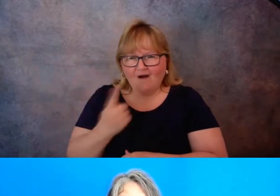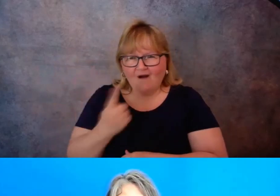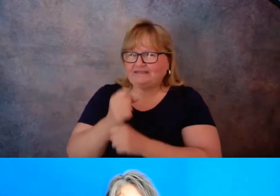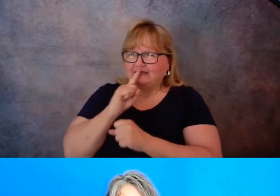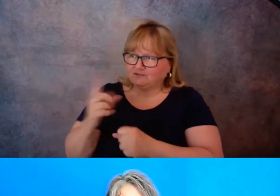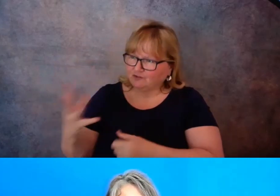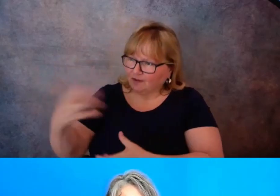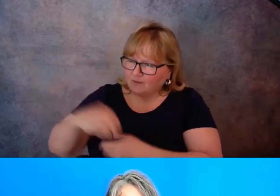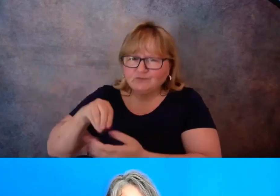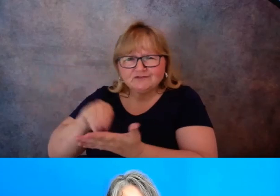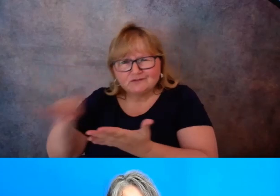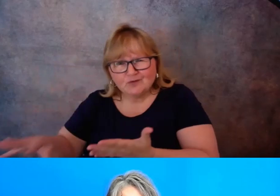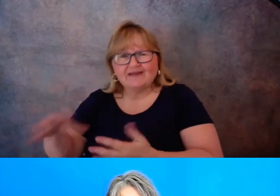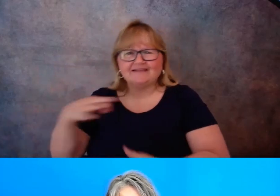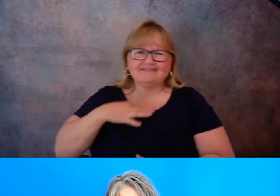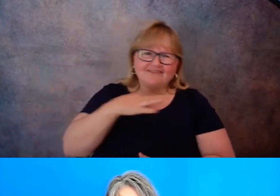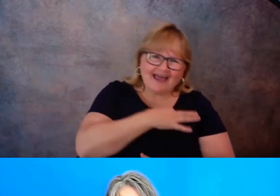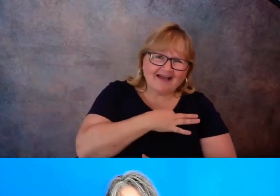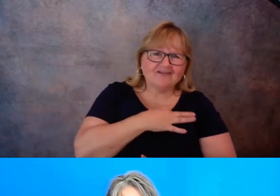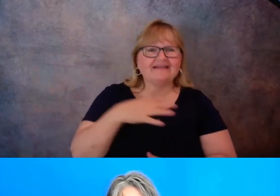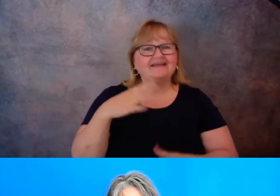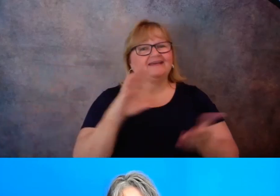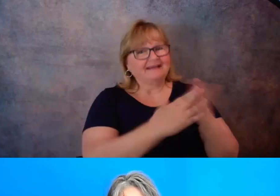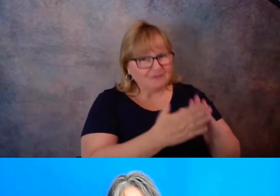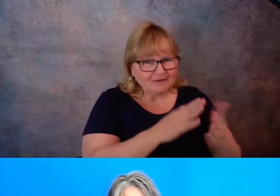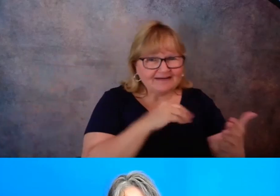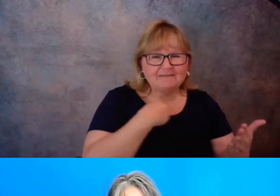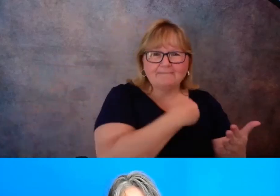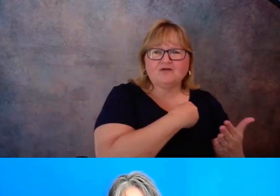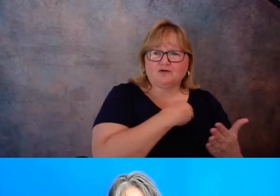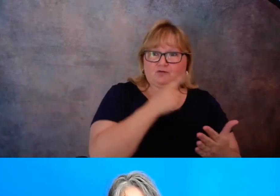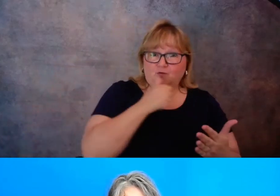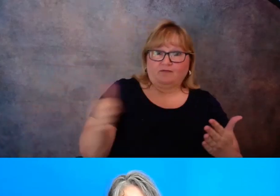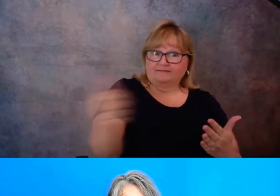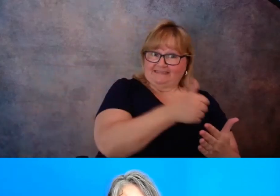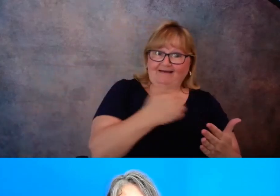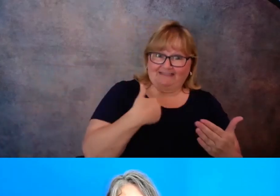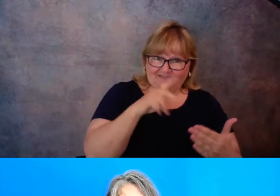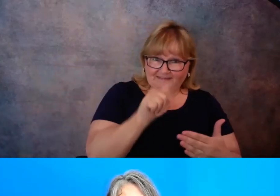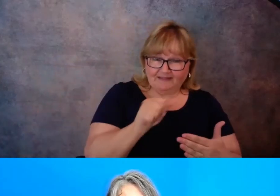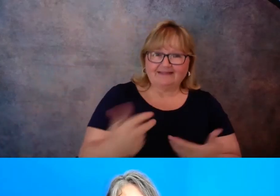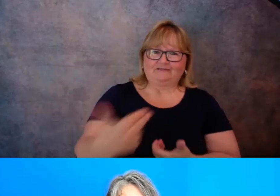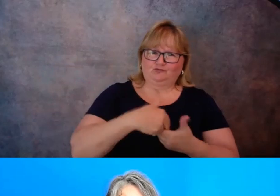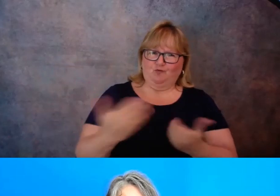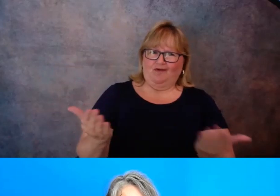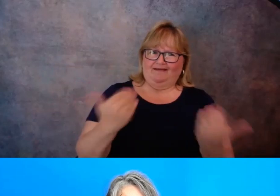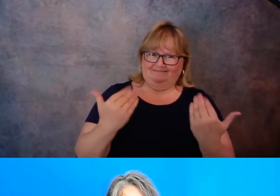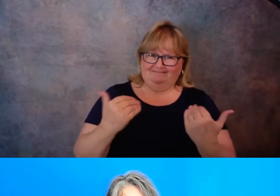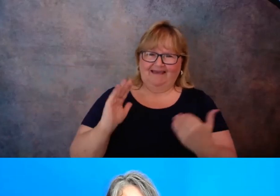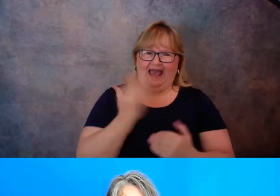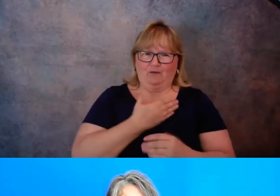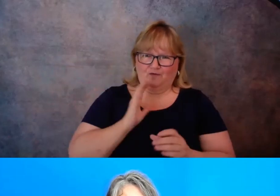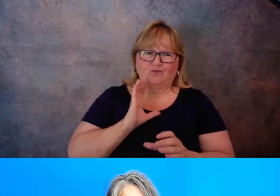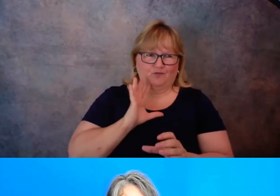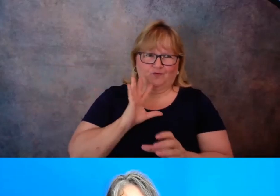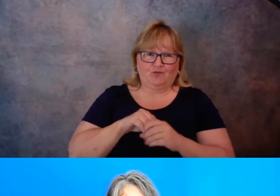individuals, students or faculty or community members who have disabilities to join our delegations. And like I said,